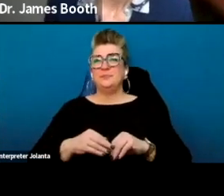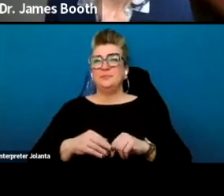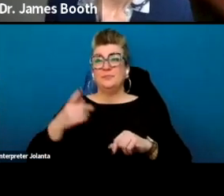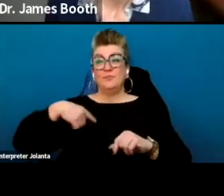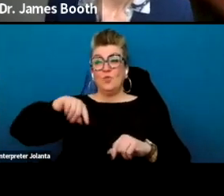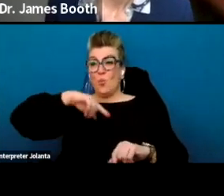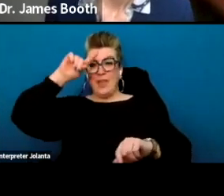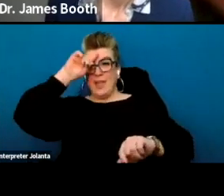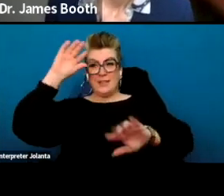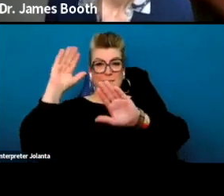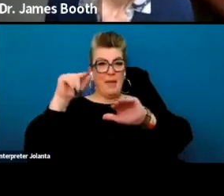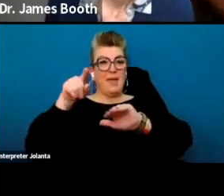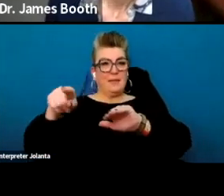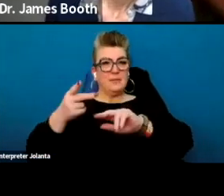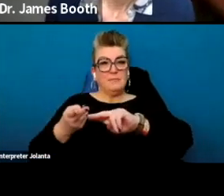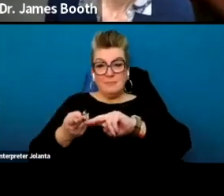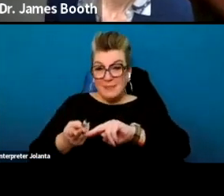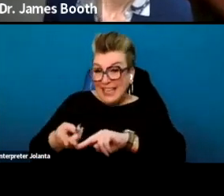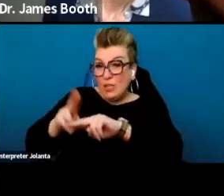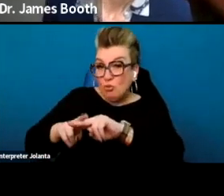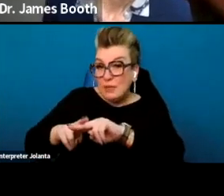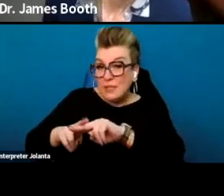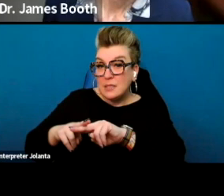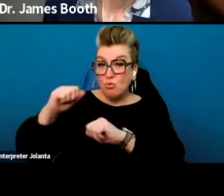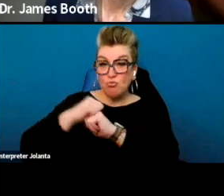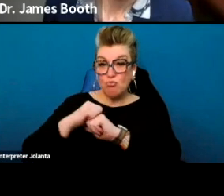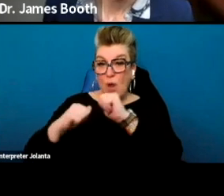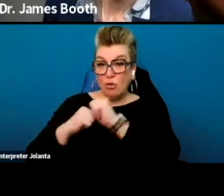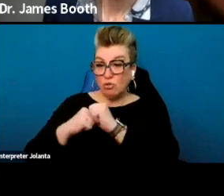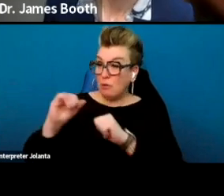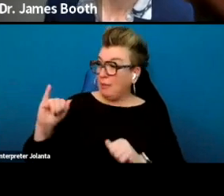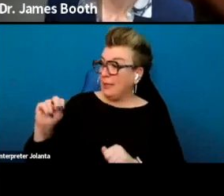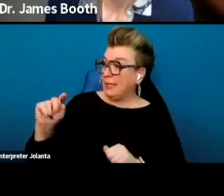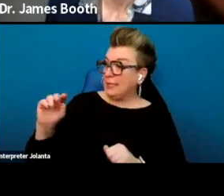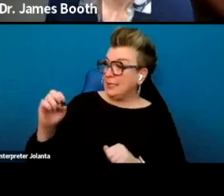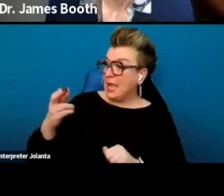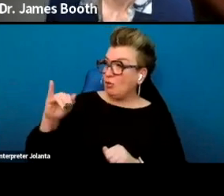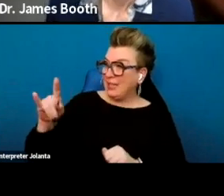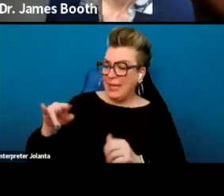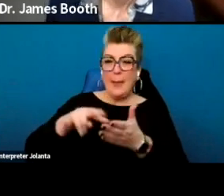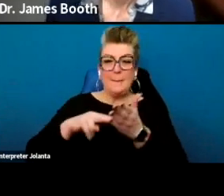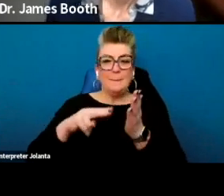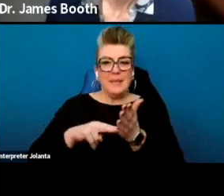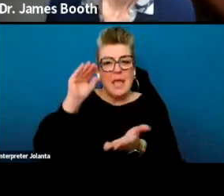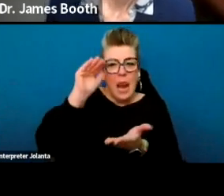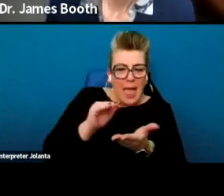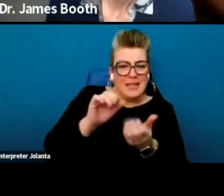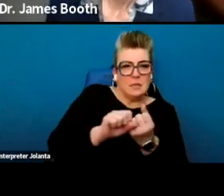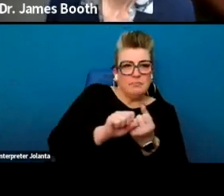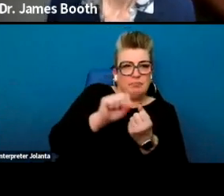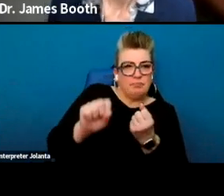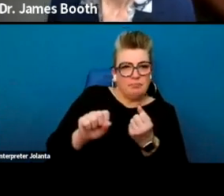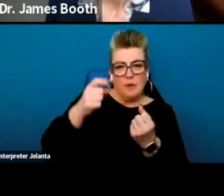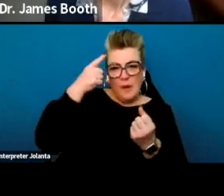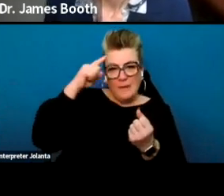increasing structural integrity is associated with a smaller lag in specialization. So this should be